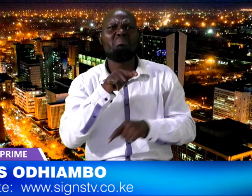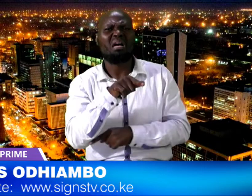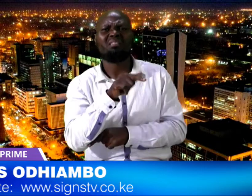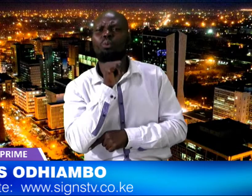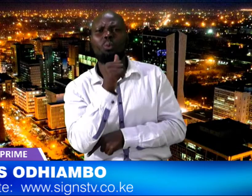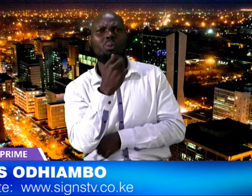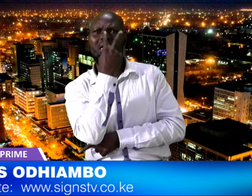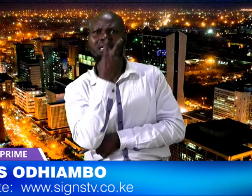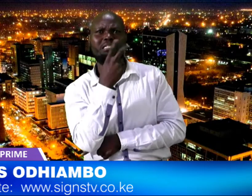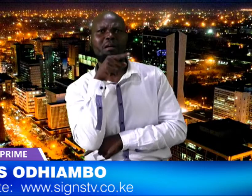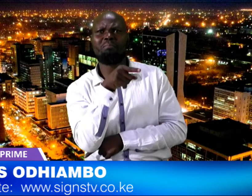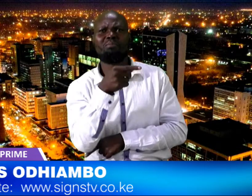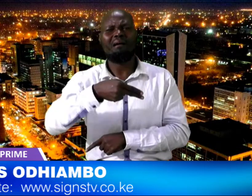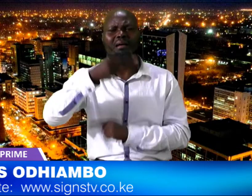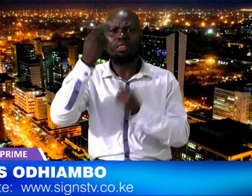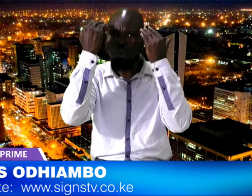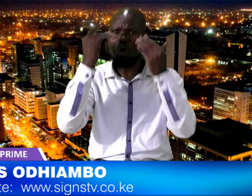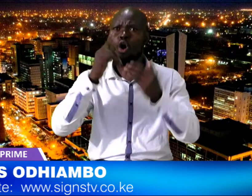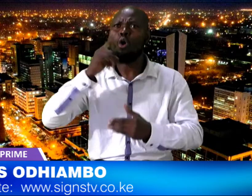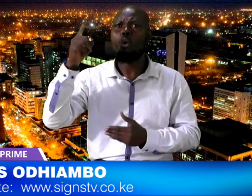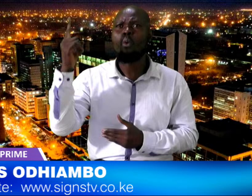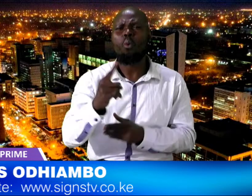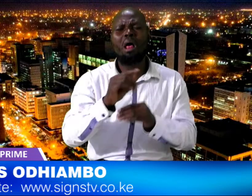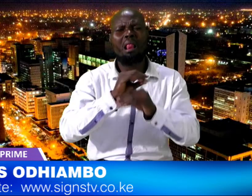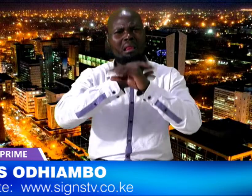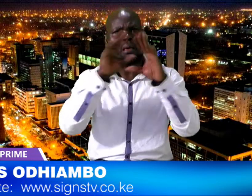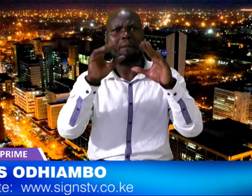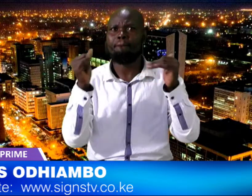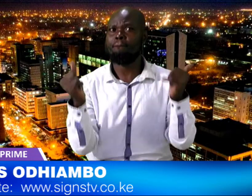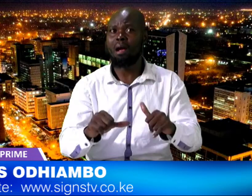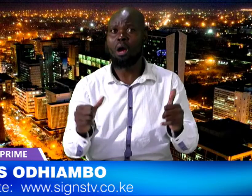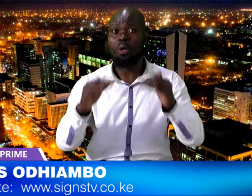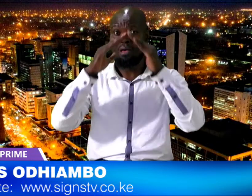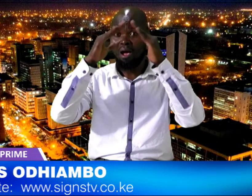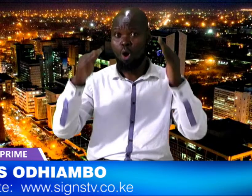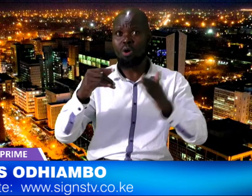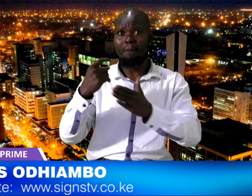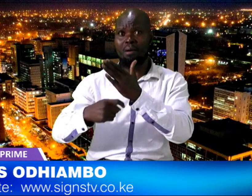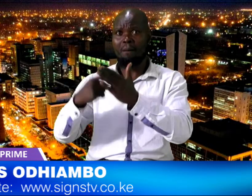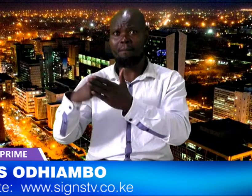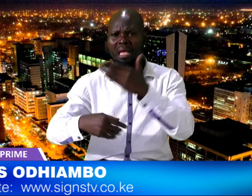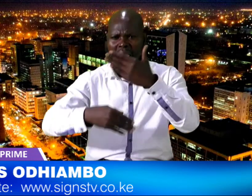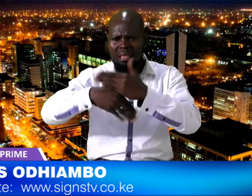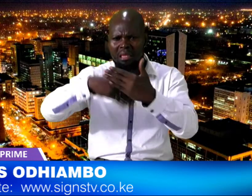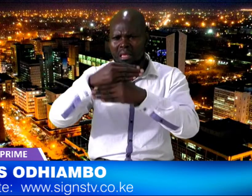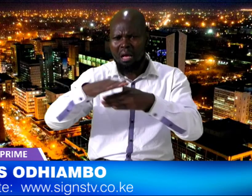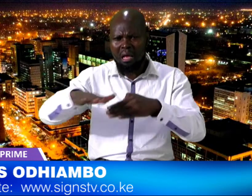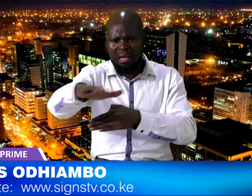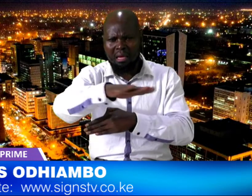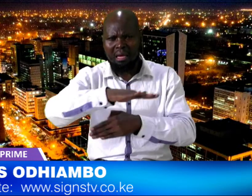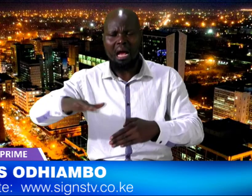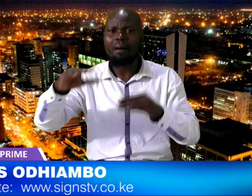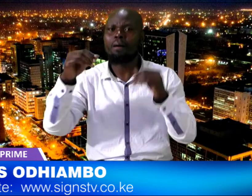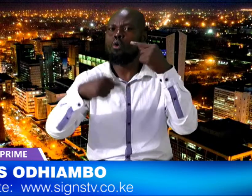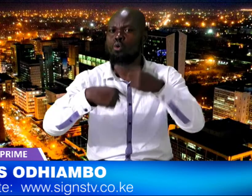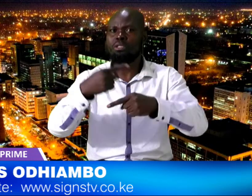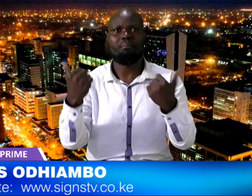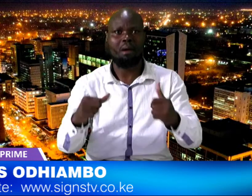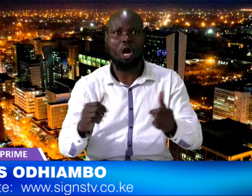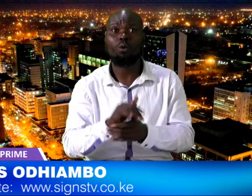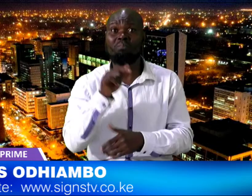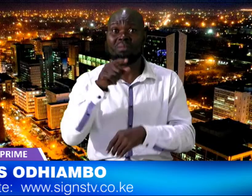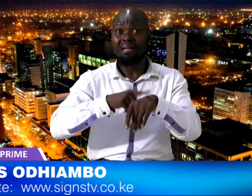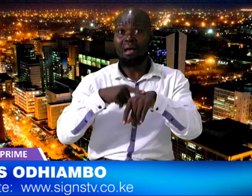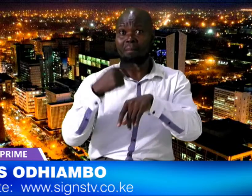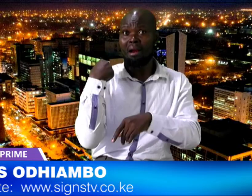affordable housing initiatives despite the Court of Appeal recent decision not to suspend a High Court order declaring